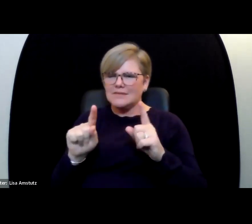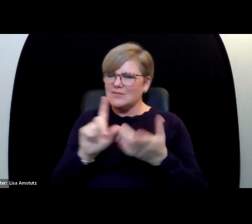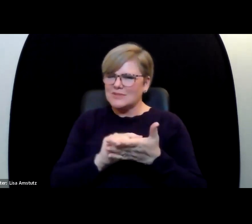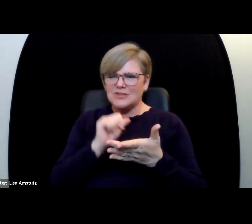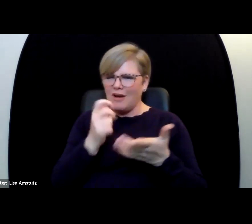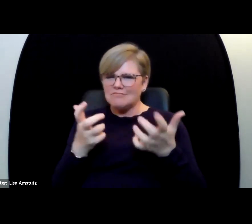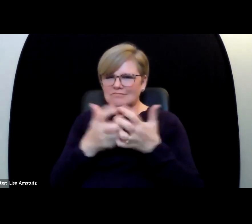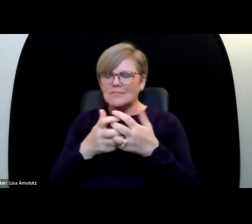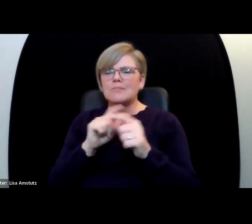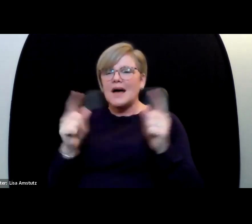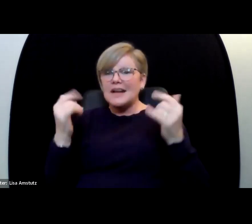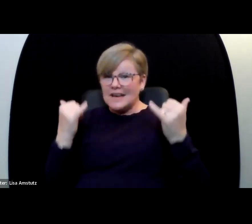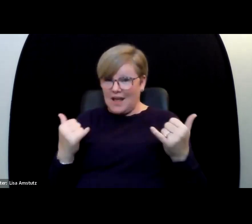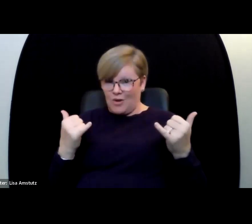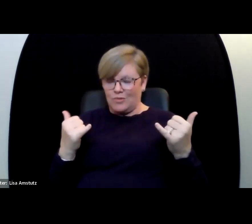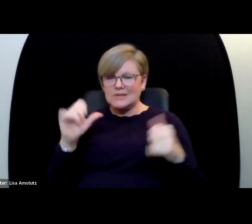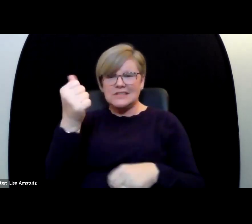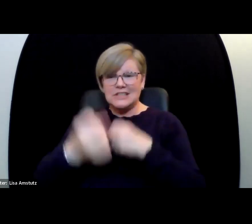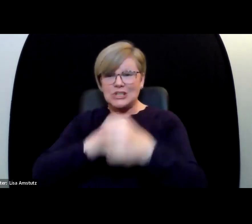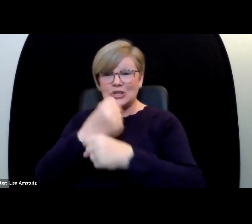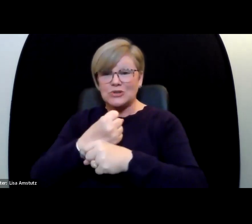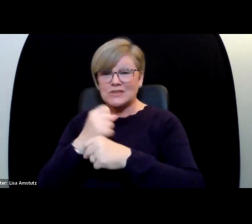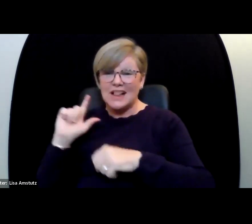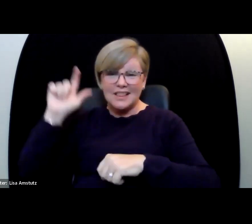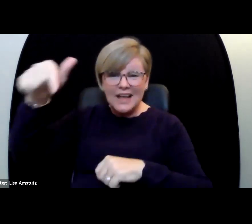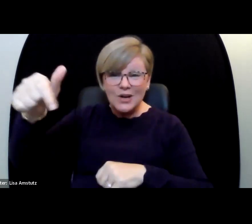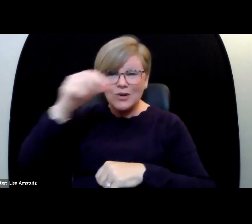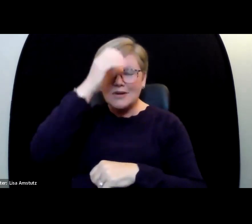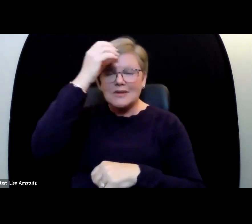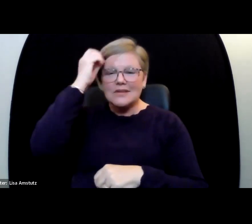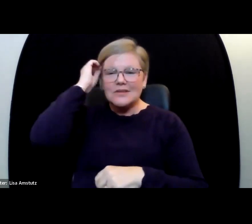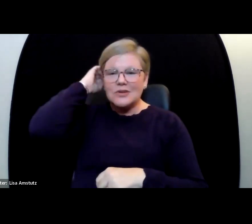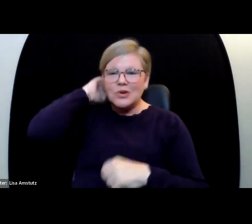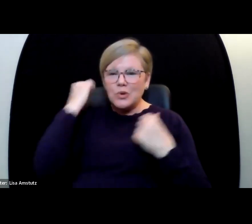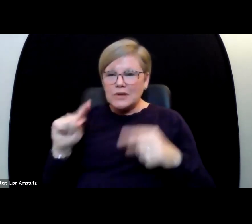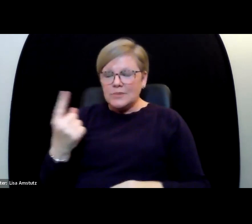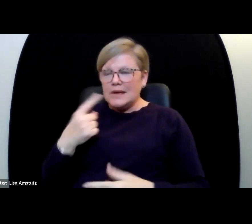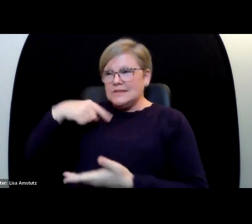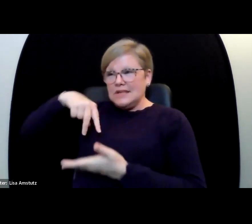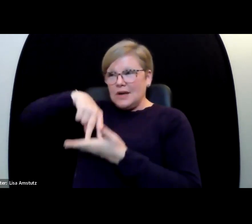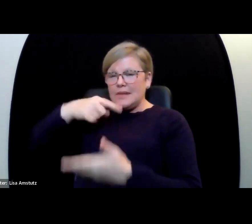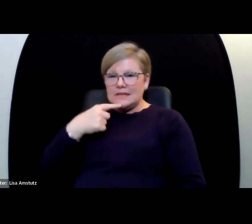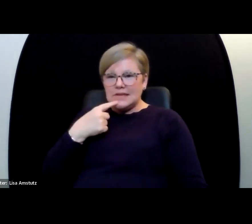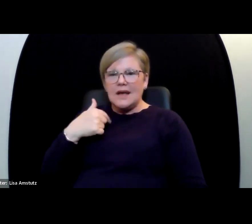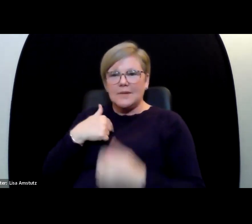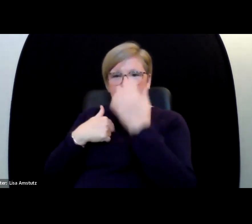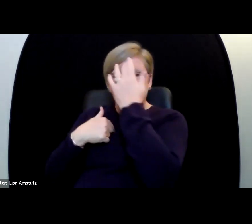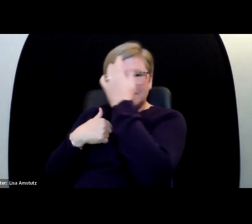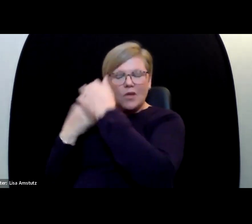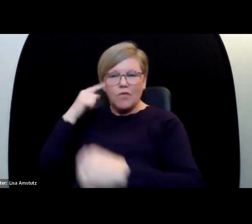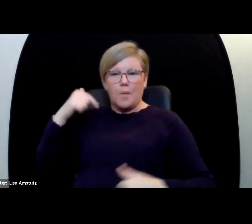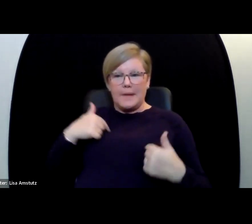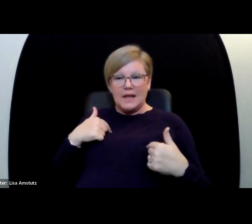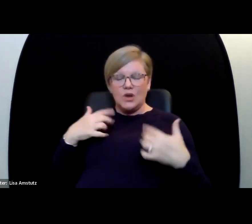Now, however, fast forward 10 years to the present. Now what I tend to see is when someone stands up and they say, for me, recovery